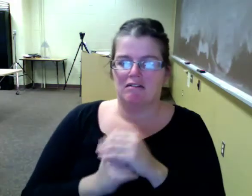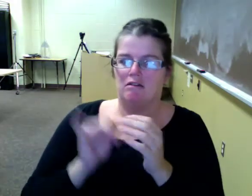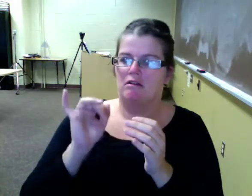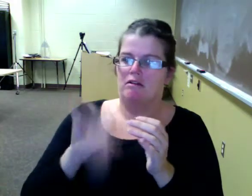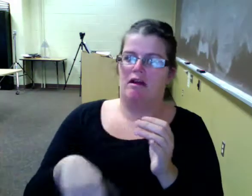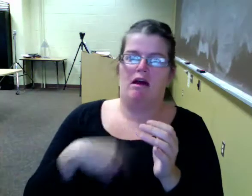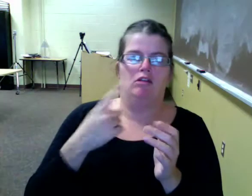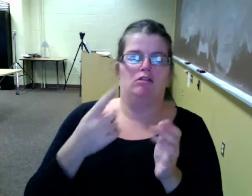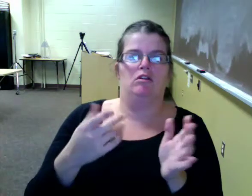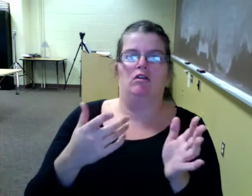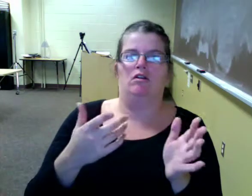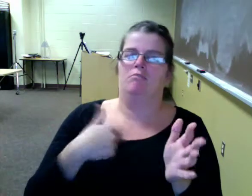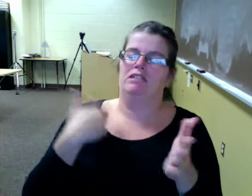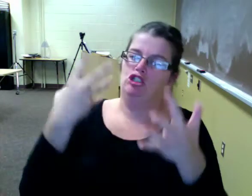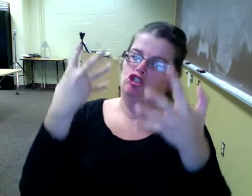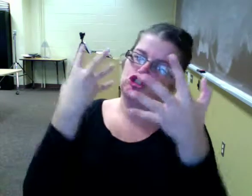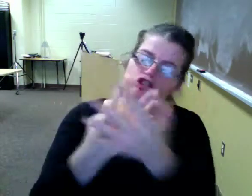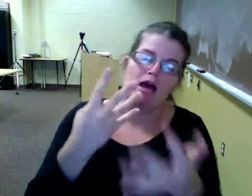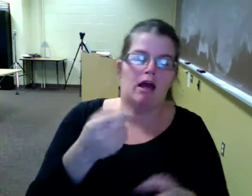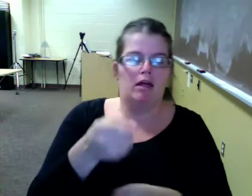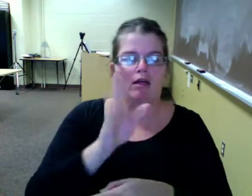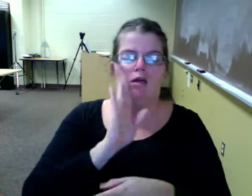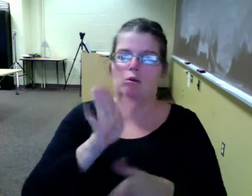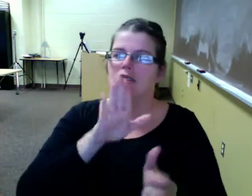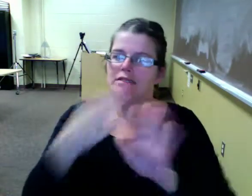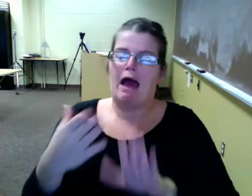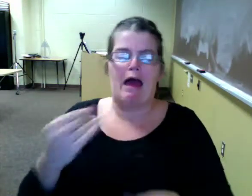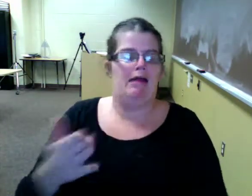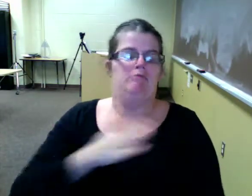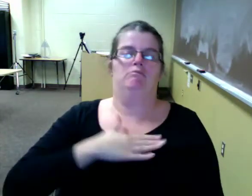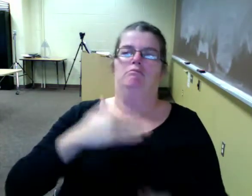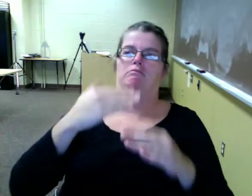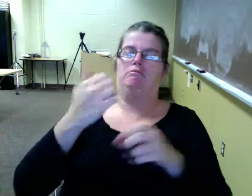jail. This guy's going to die. It's my fault.